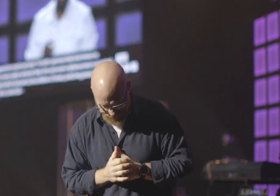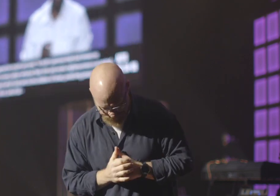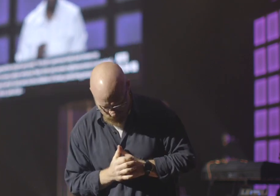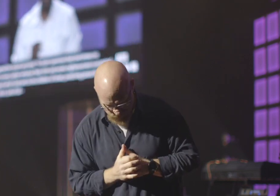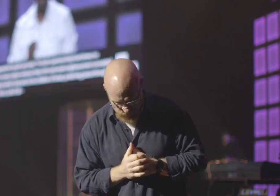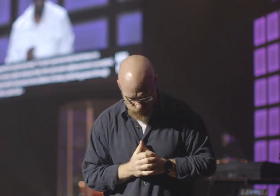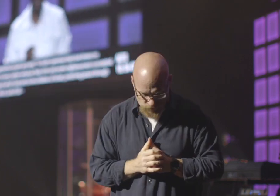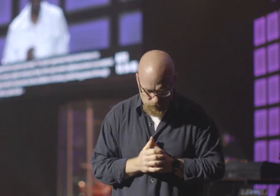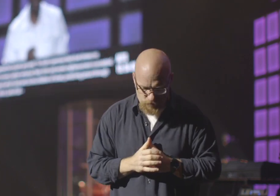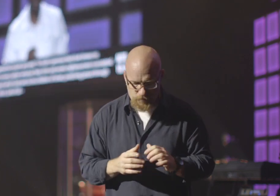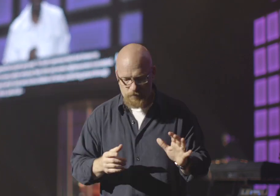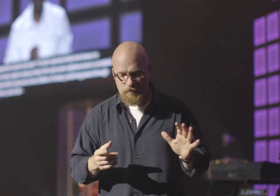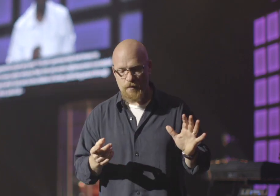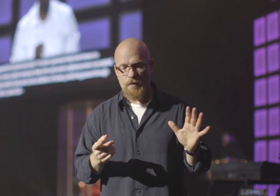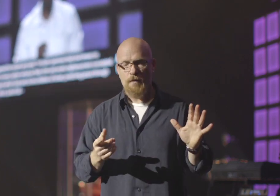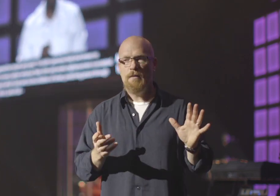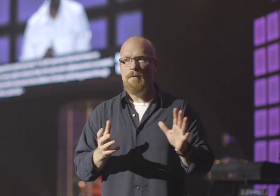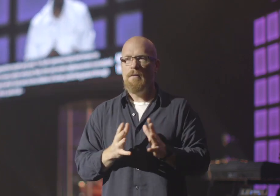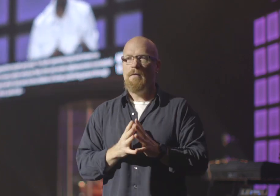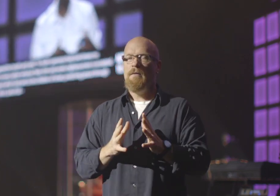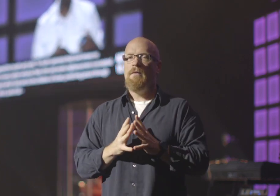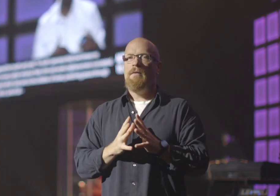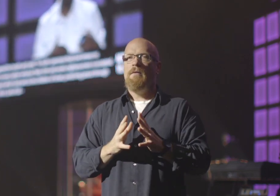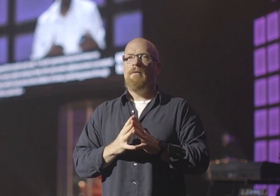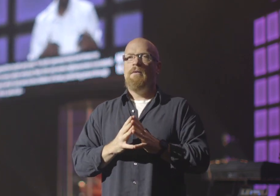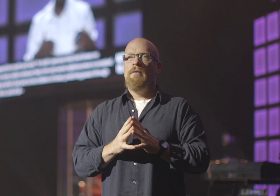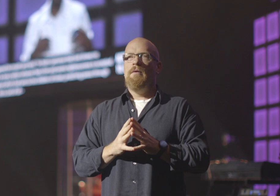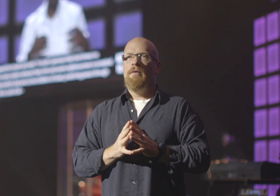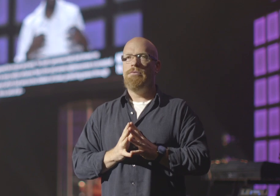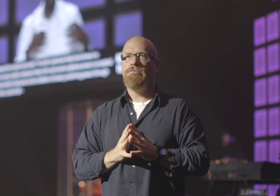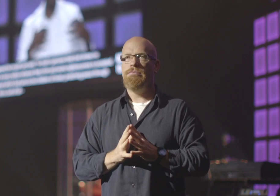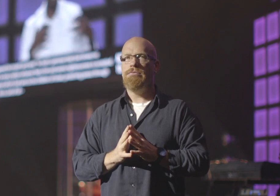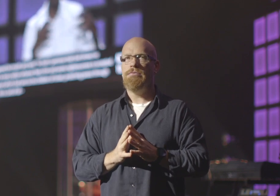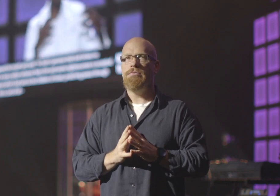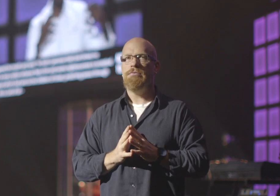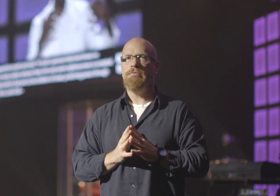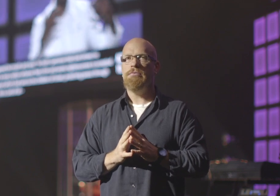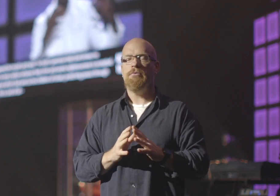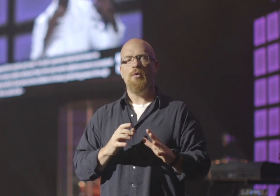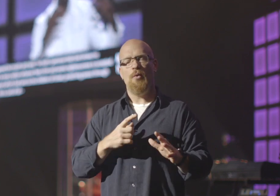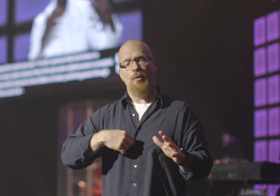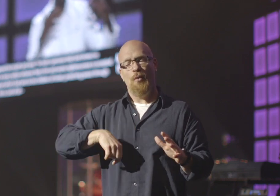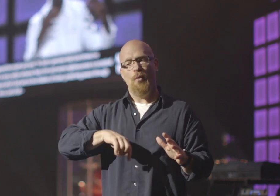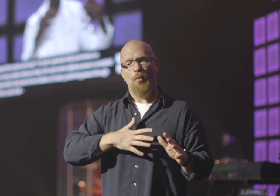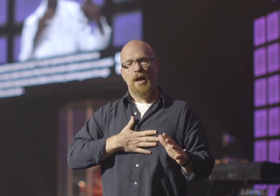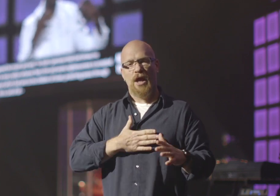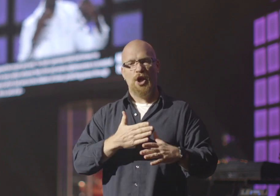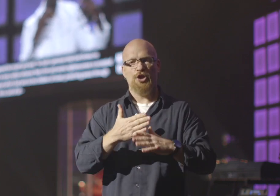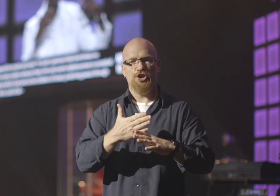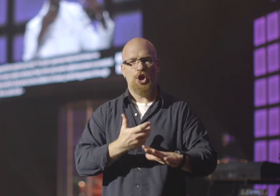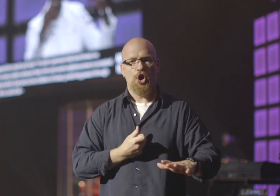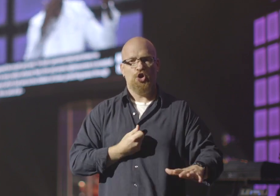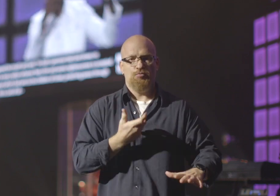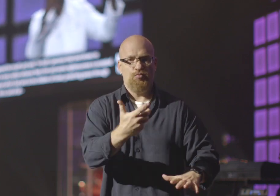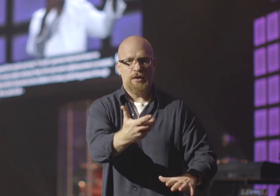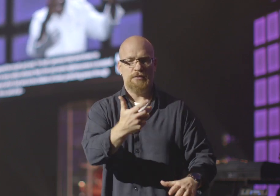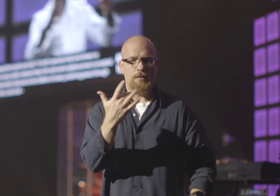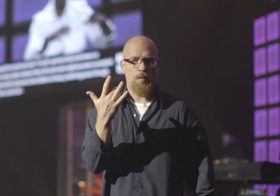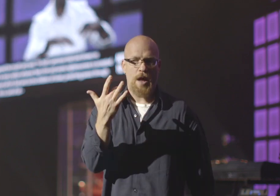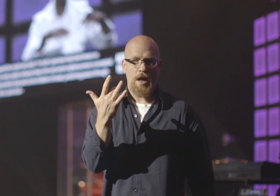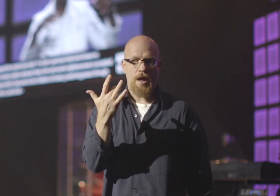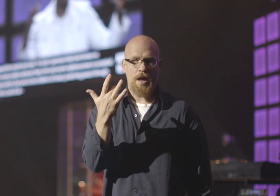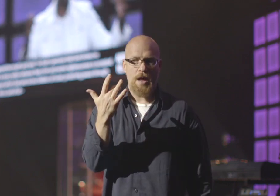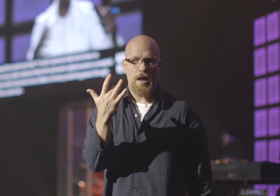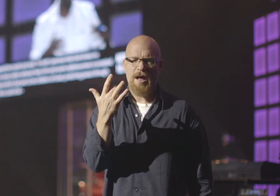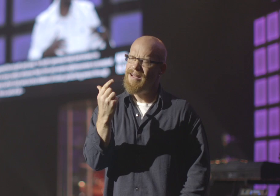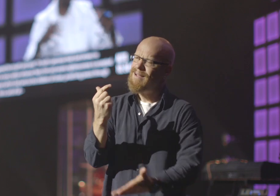We share because God is, not only is he brings the gospel to us, and